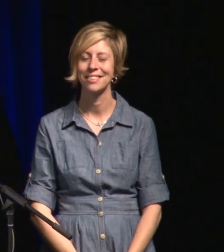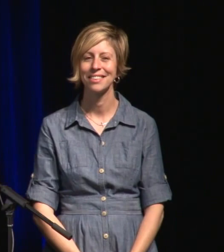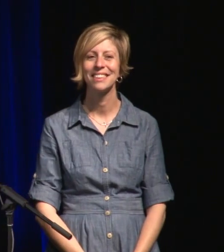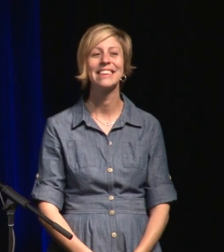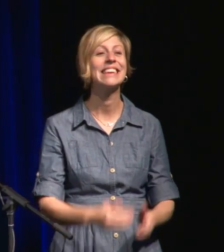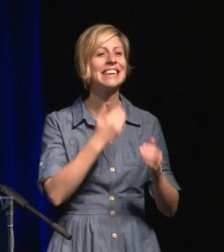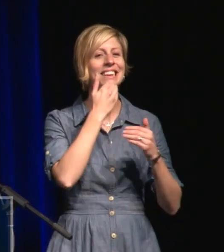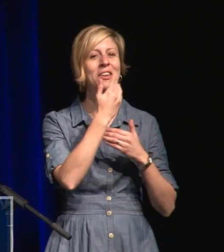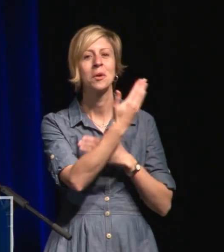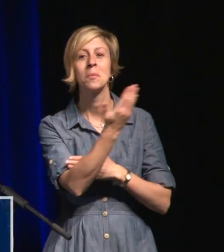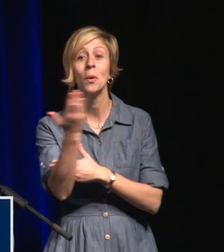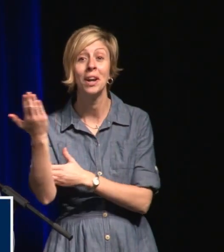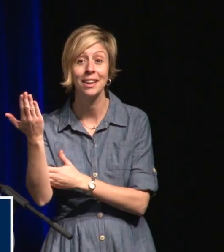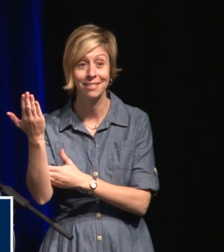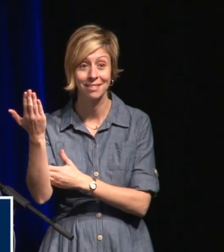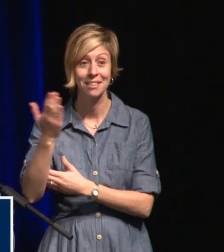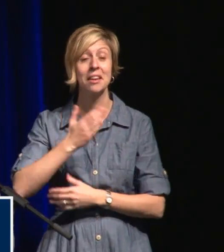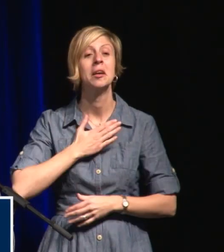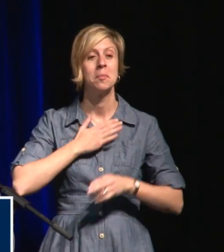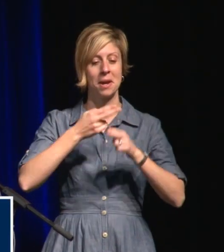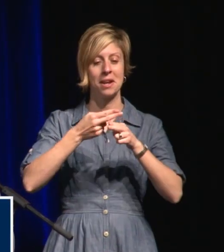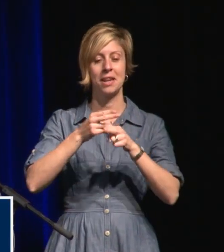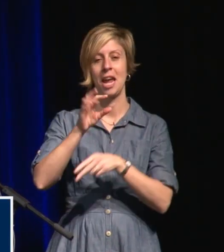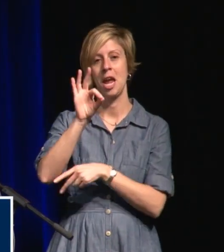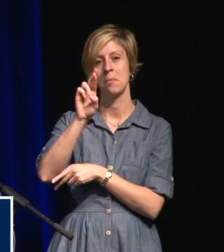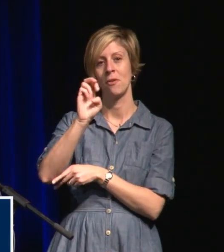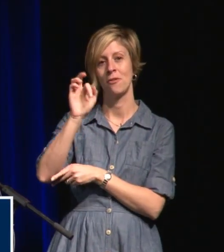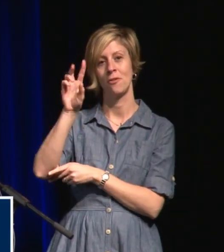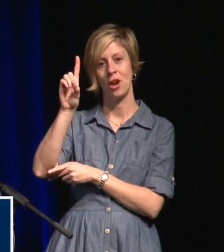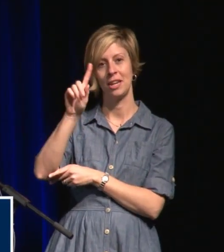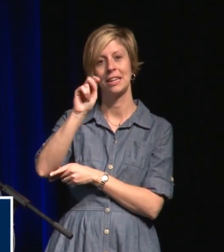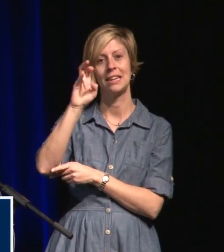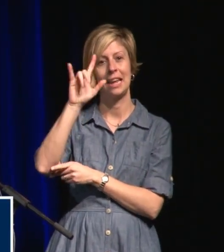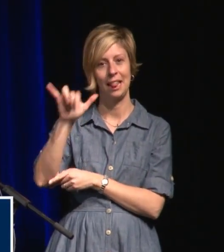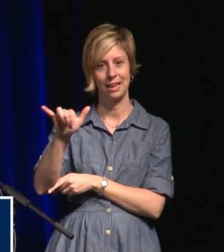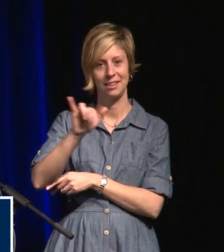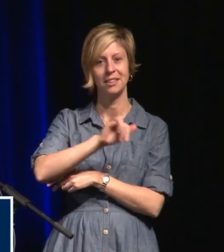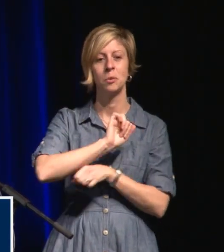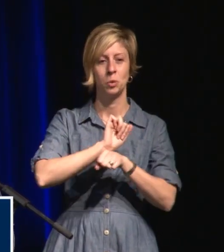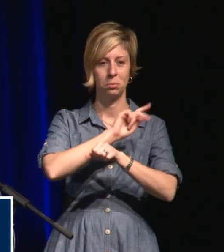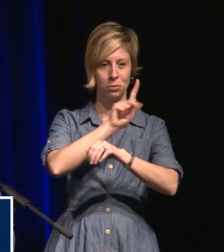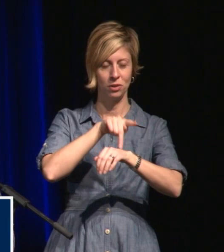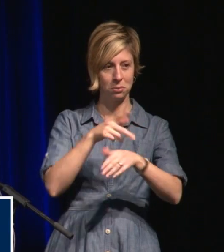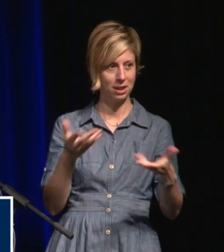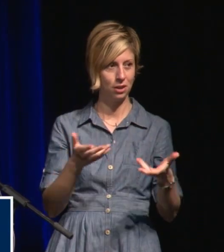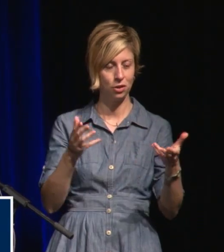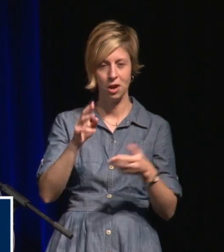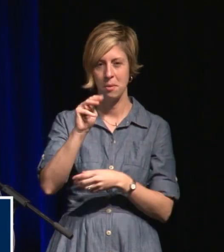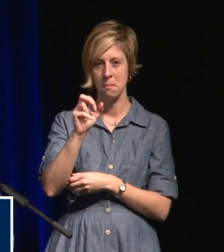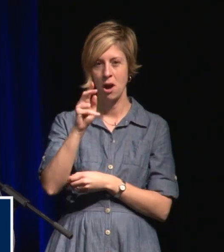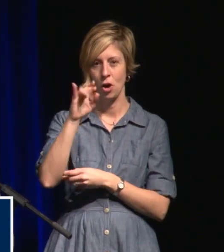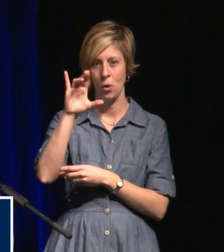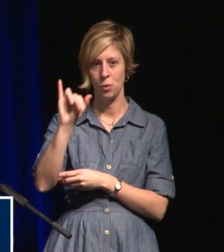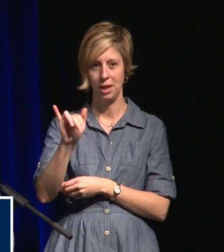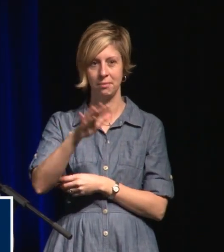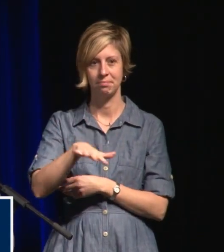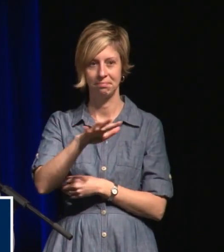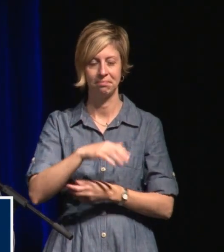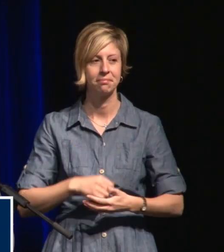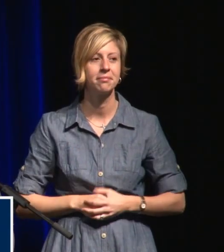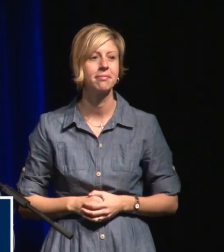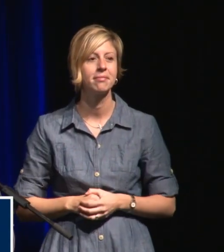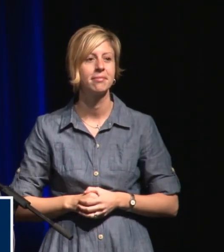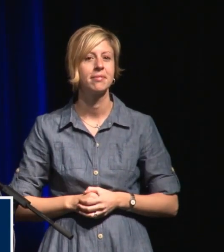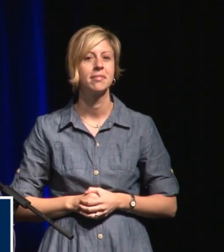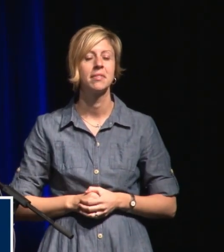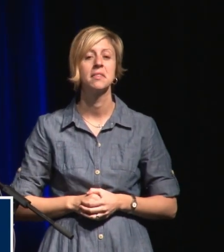Good morning. My name is Fred Tilley, and I'm the principal here at Marconi campus. As we begin today's ceremony, I would first